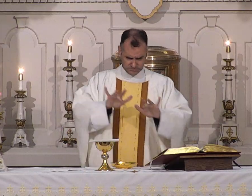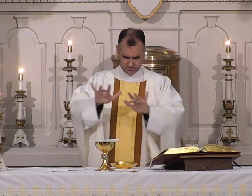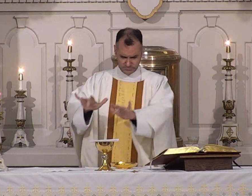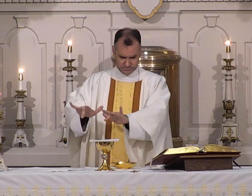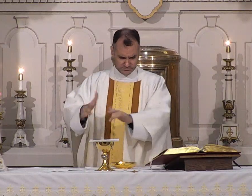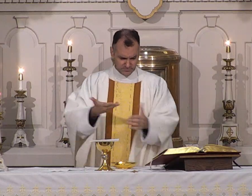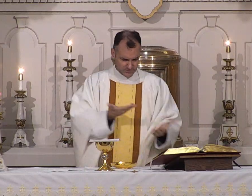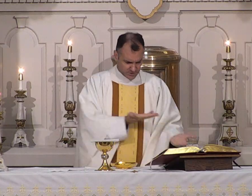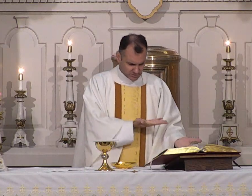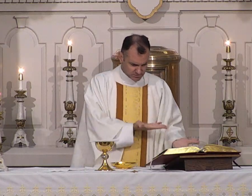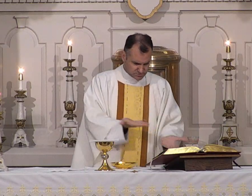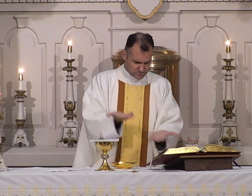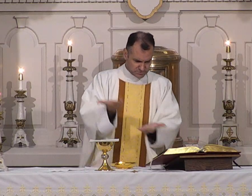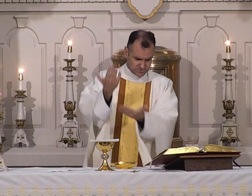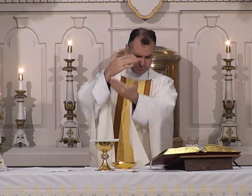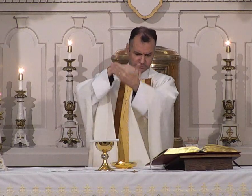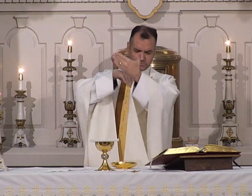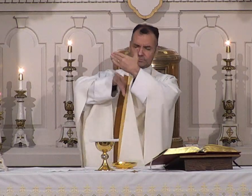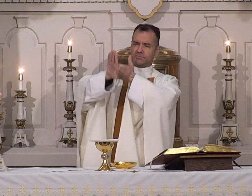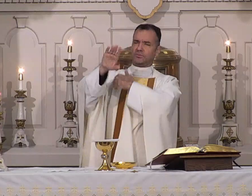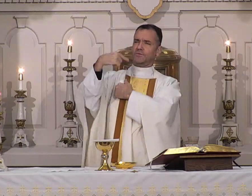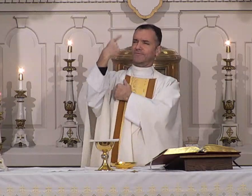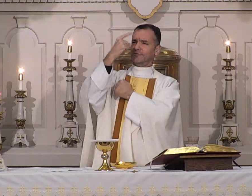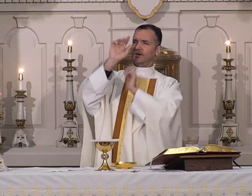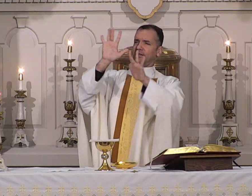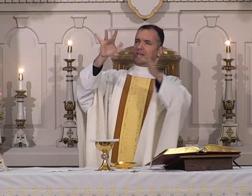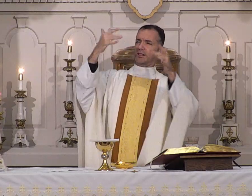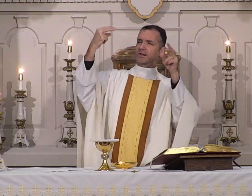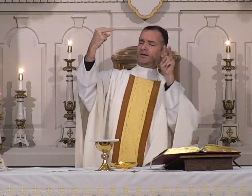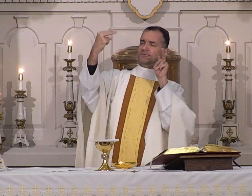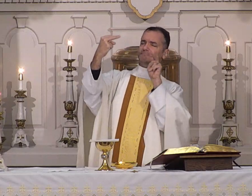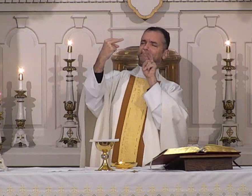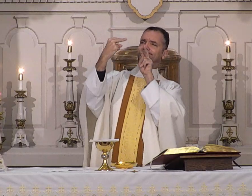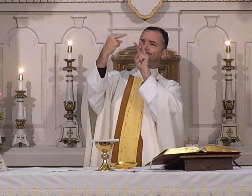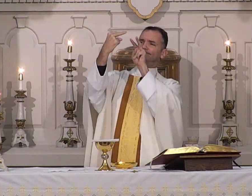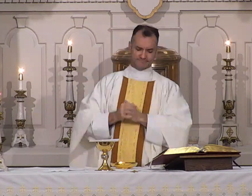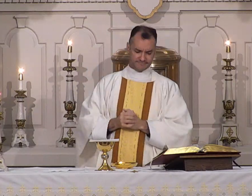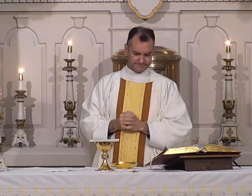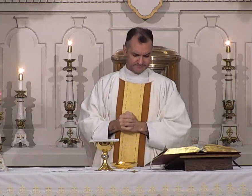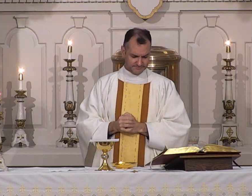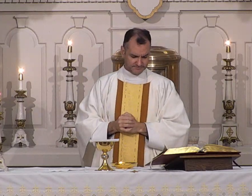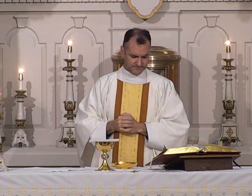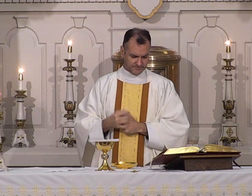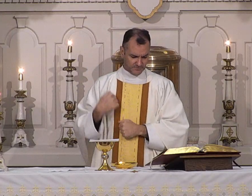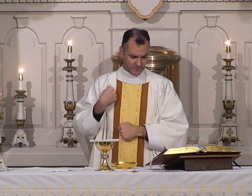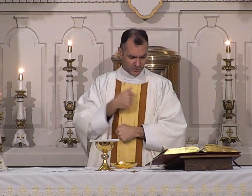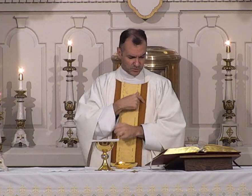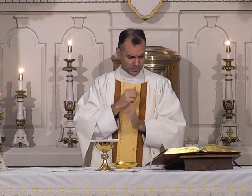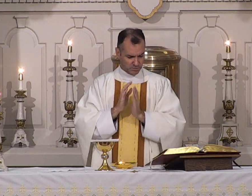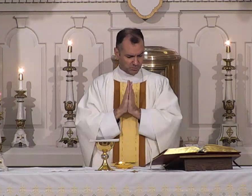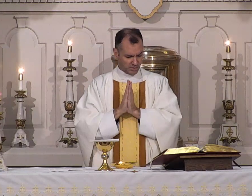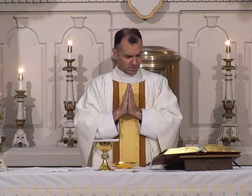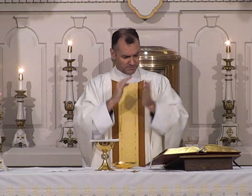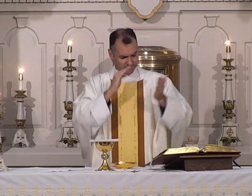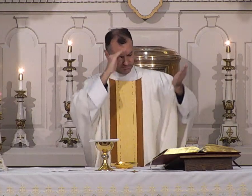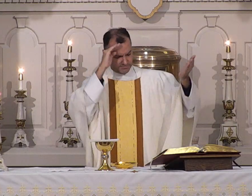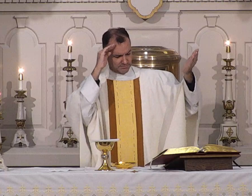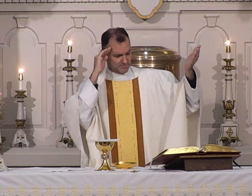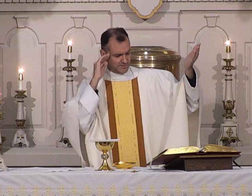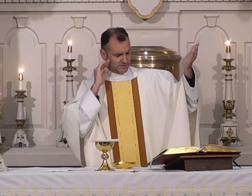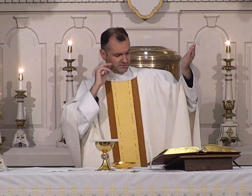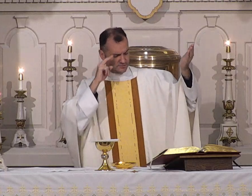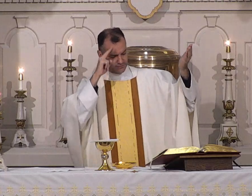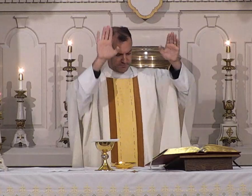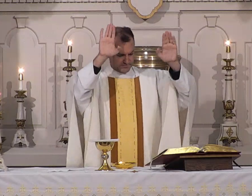mercy. Welcome them into the light of your face. Have mercy on us all, we pray, that with the Blessed Virgin Mary, Mother